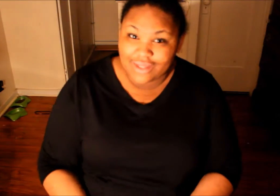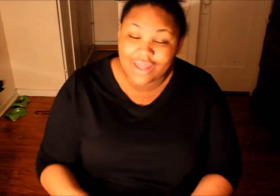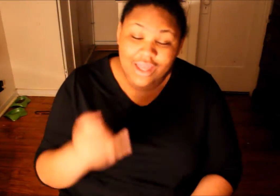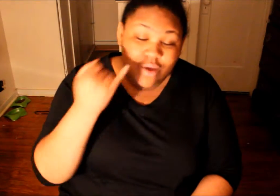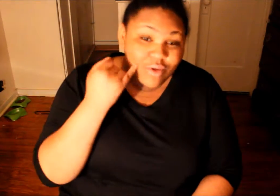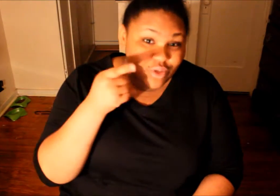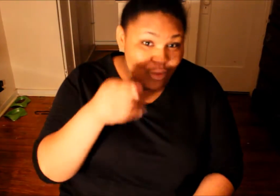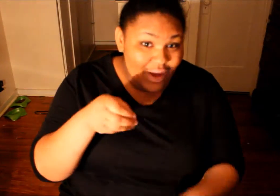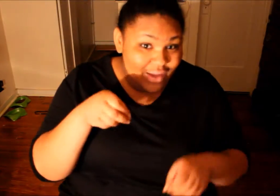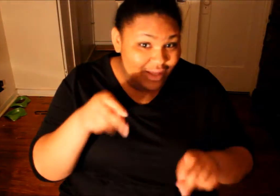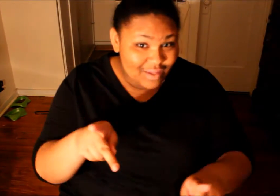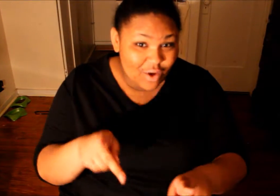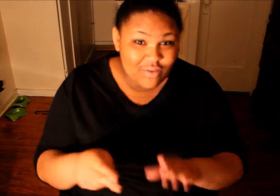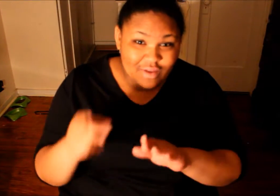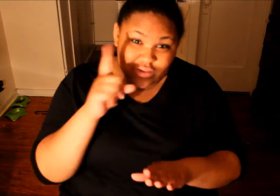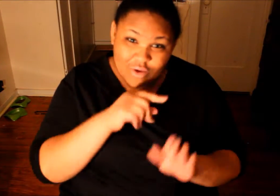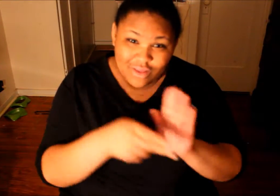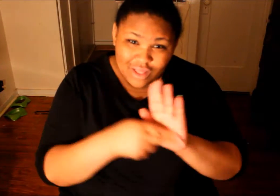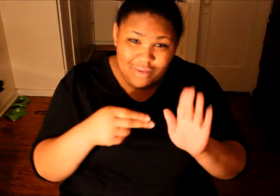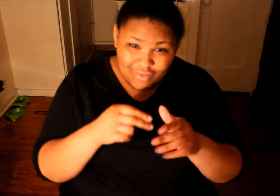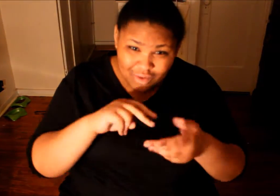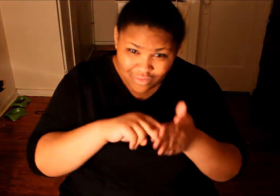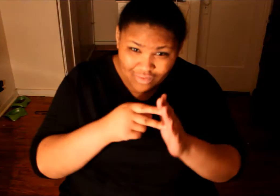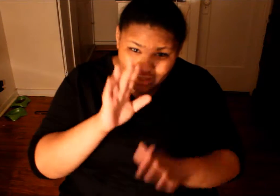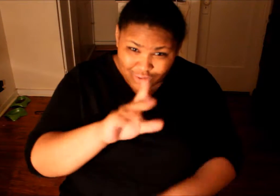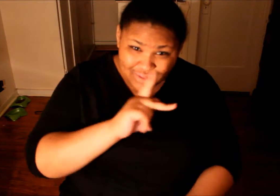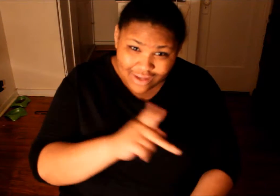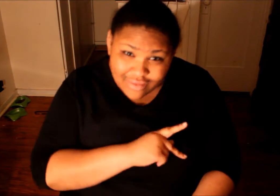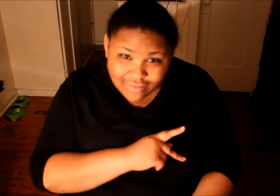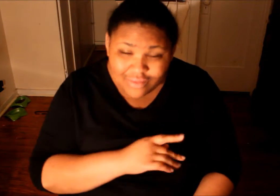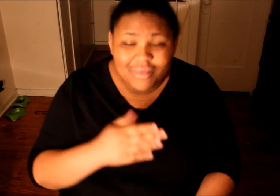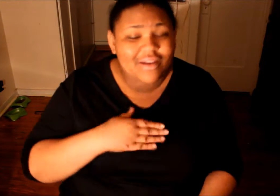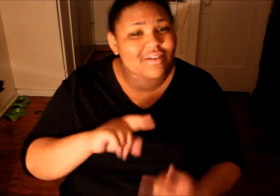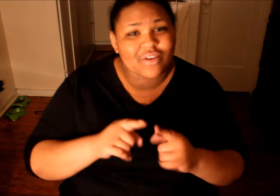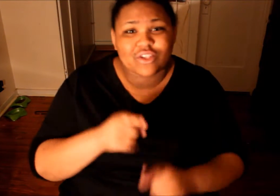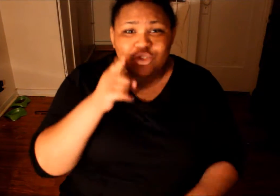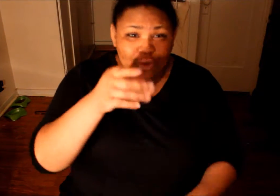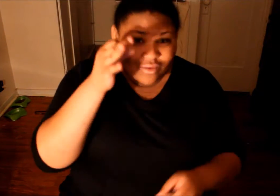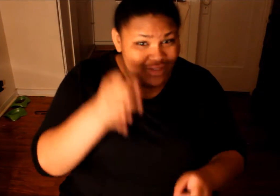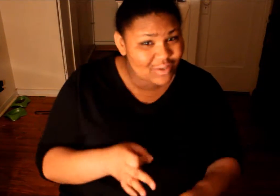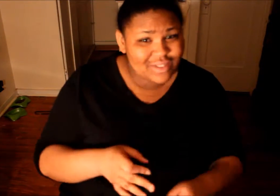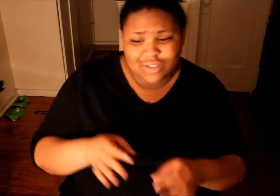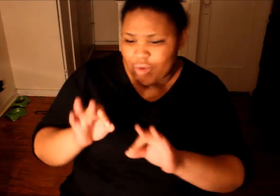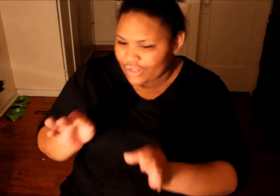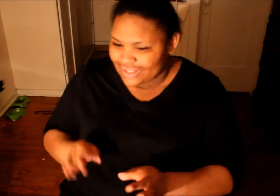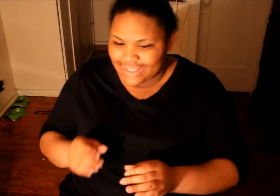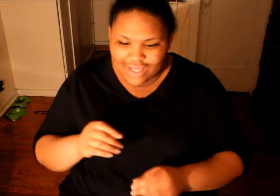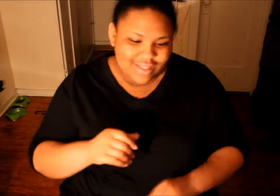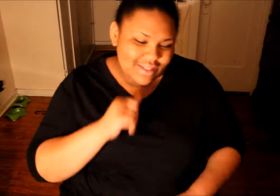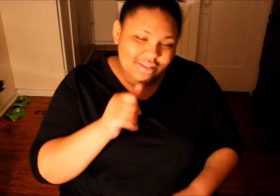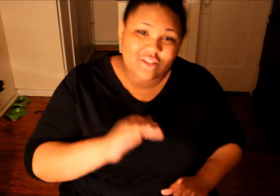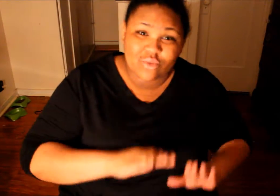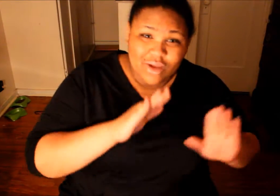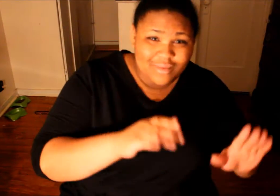you let an artificial label define yourself, then my friend, you have chosen smallness over greatness and minimized